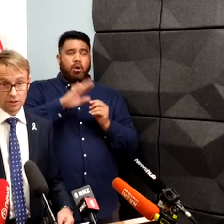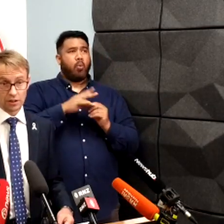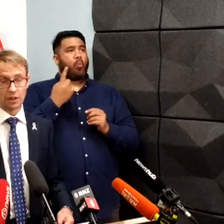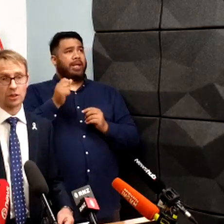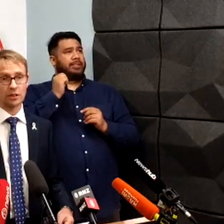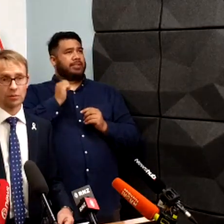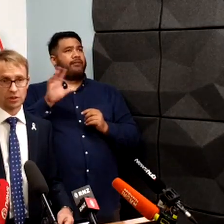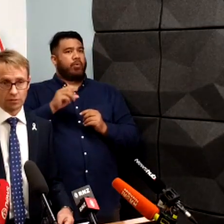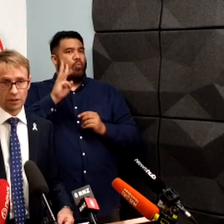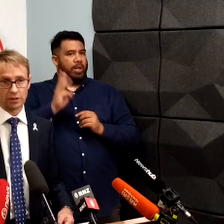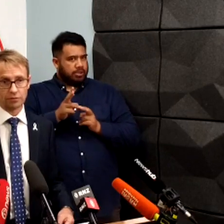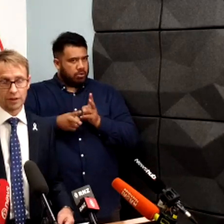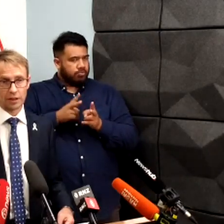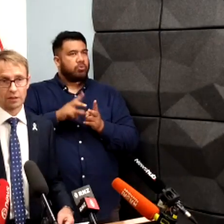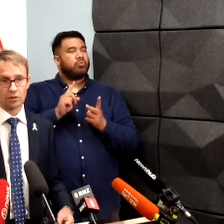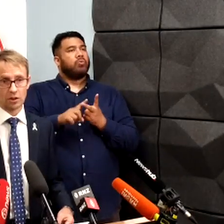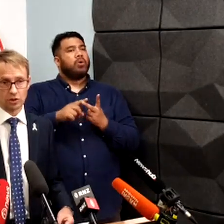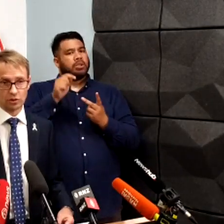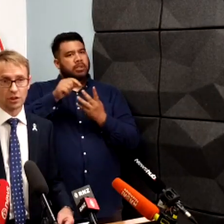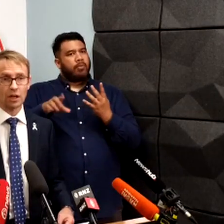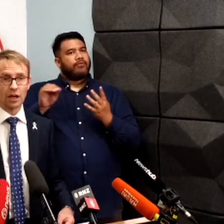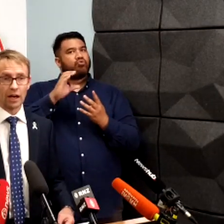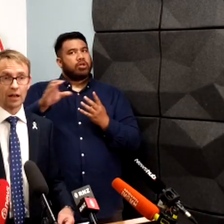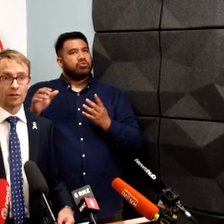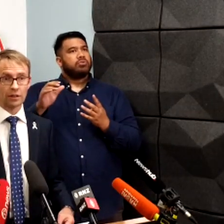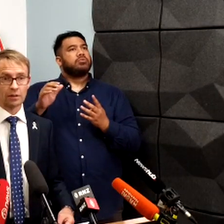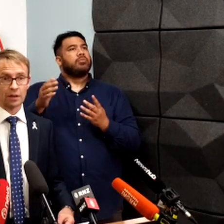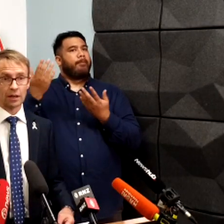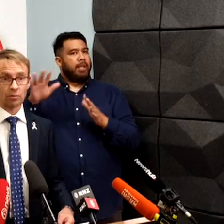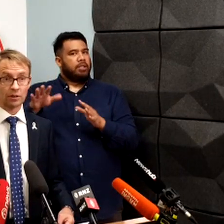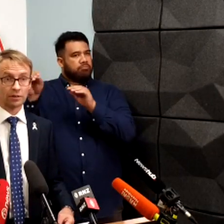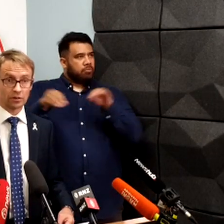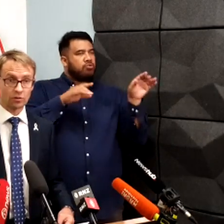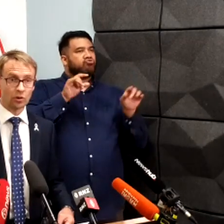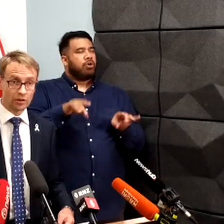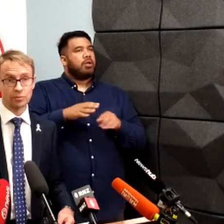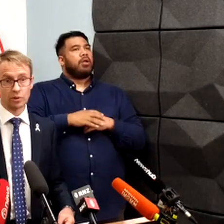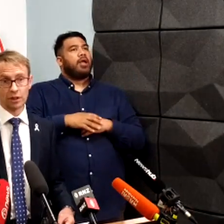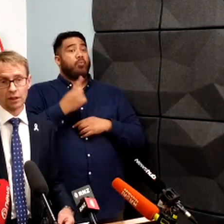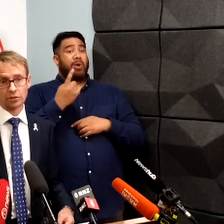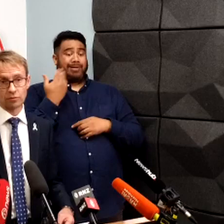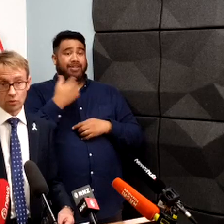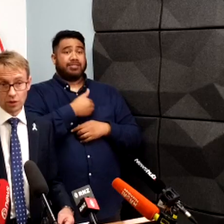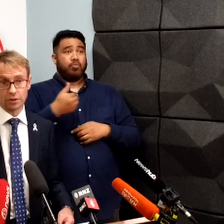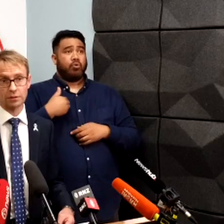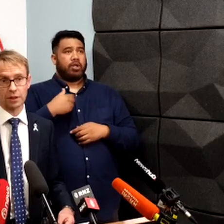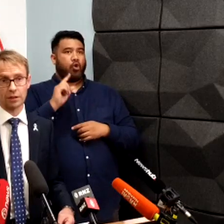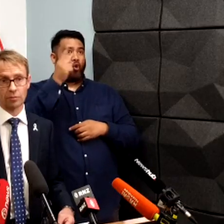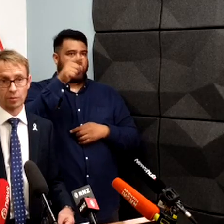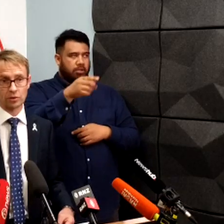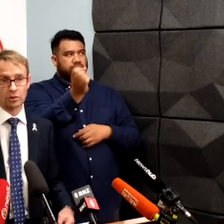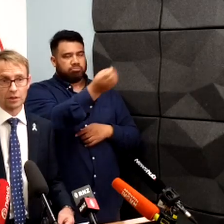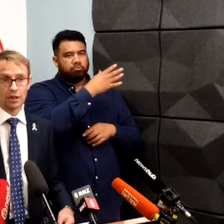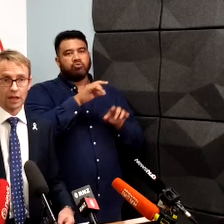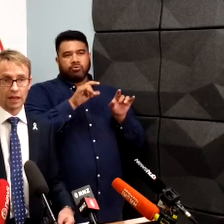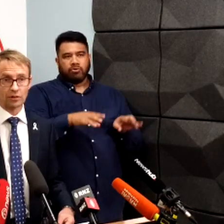Hospital yesterday, actually. There were several out of Christchurch. Then one early this morning out of Auckland from